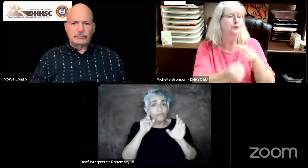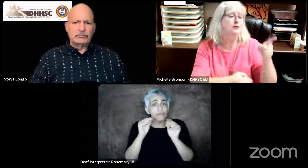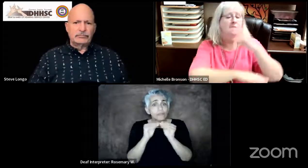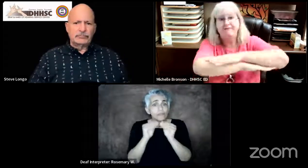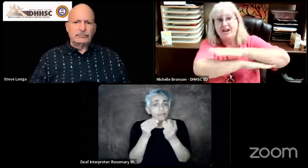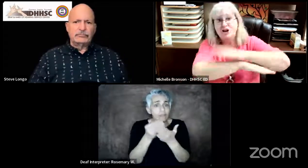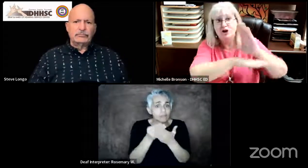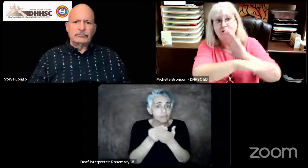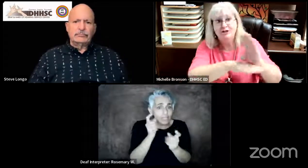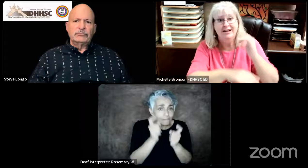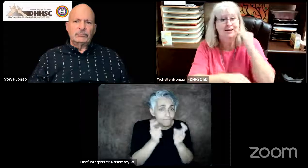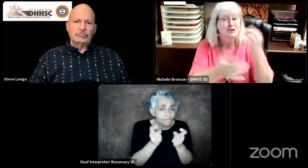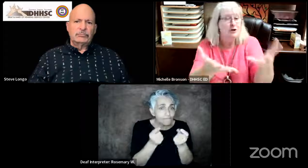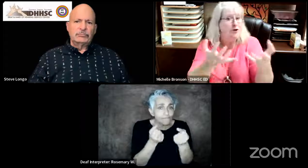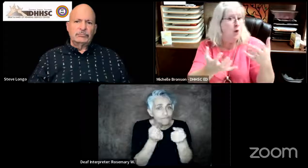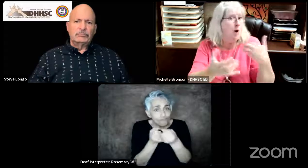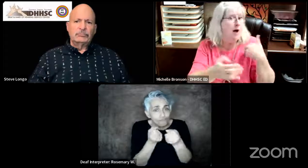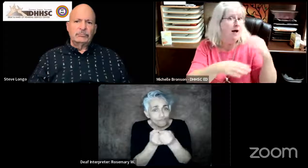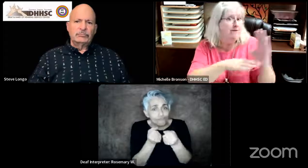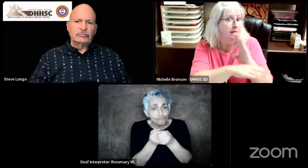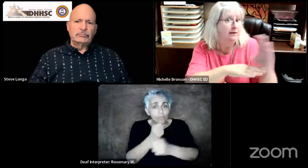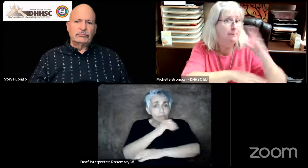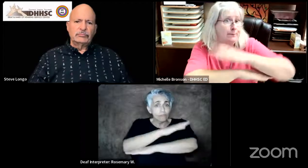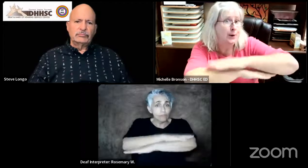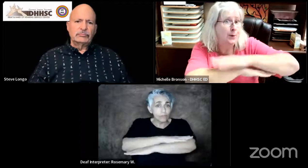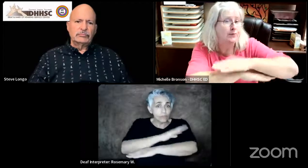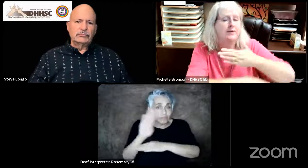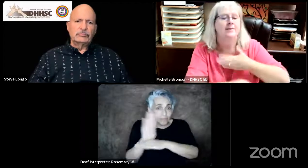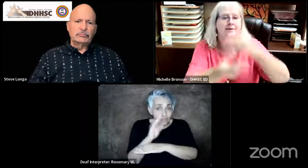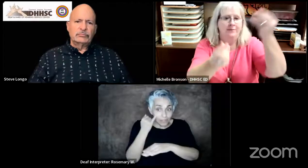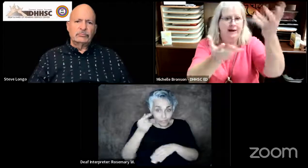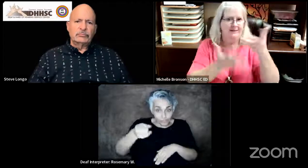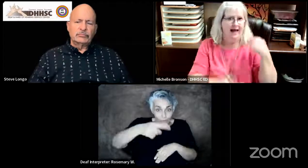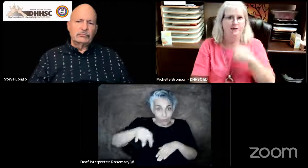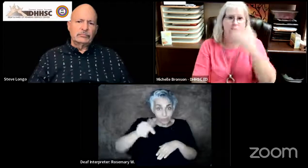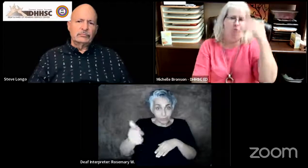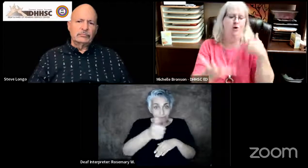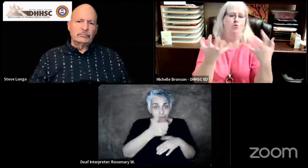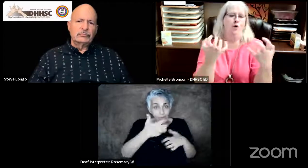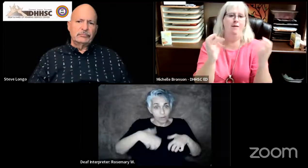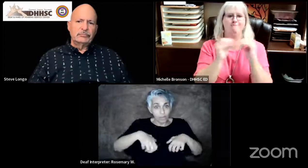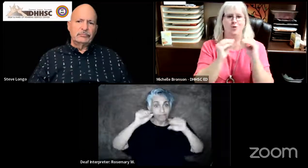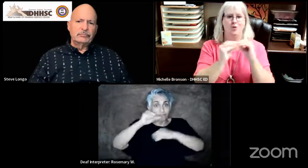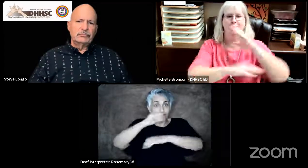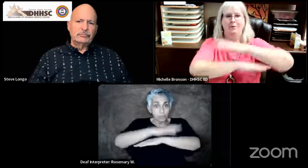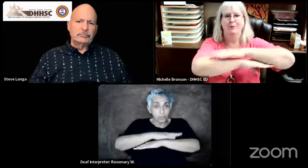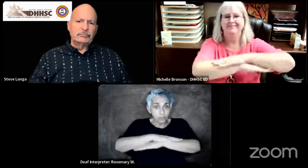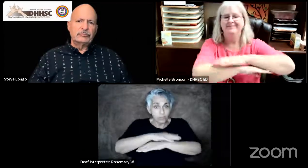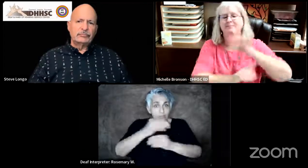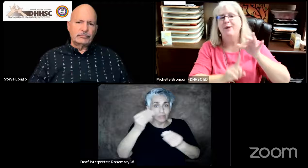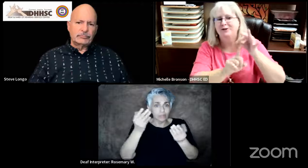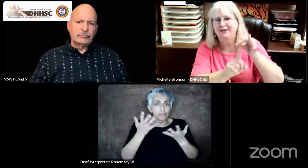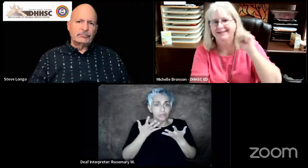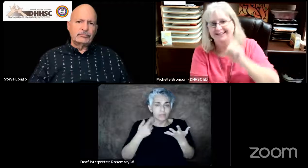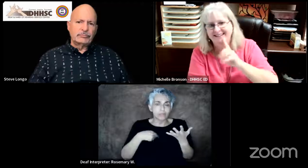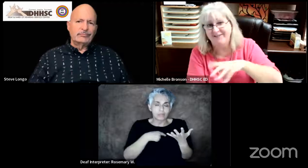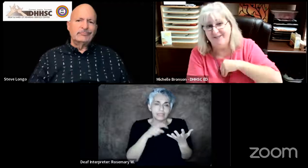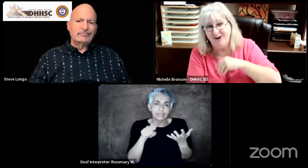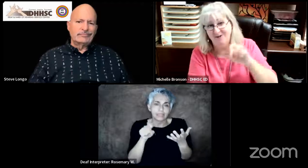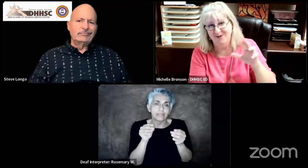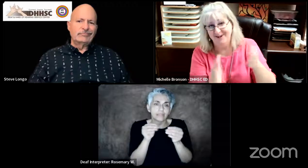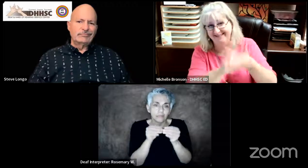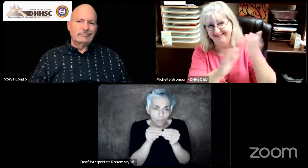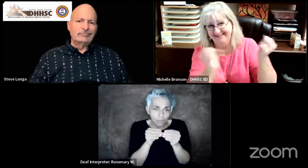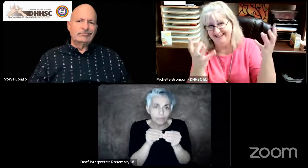for donations and sponsorships, vendors. So if you know businesses or individuals who would like booths, please let us know. We would love to have